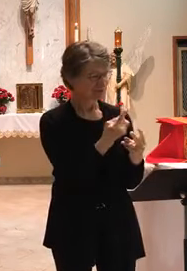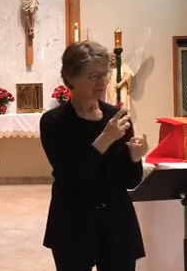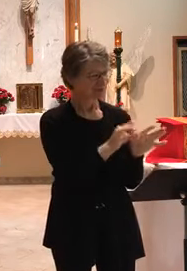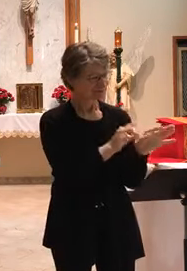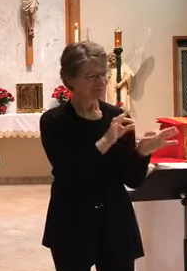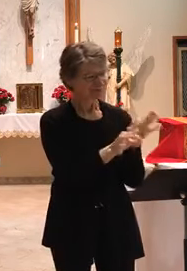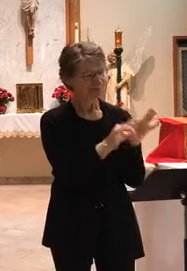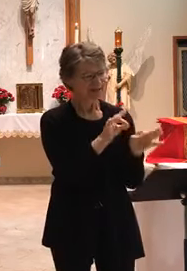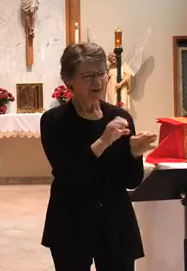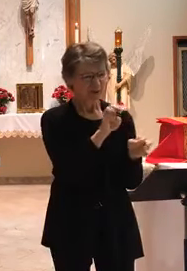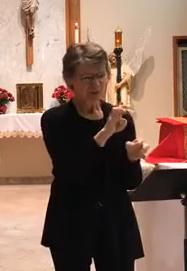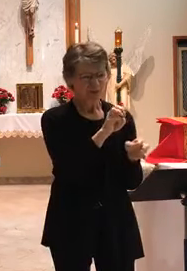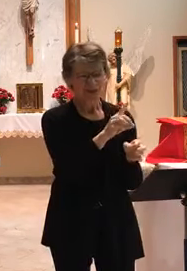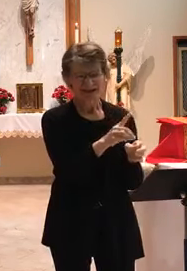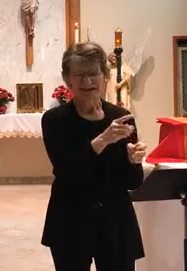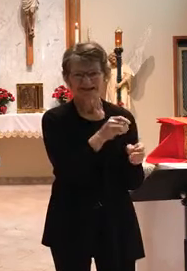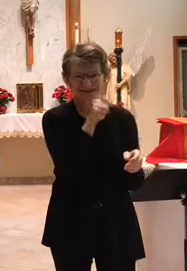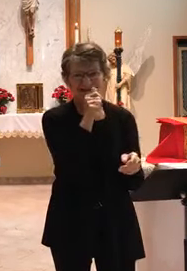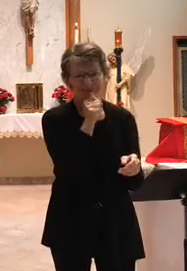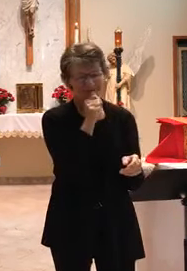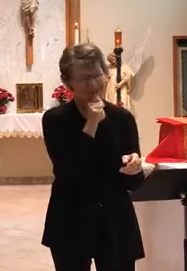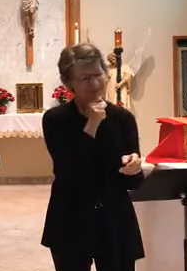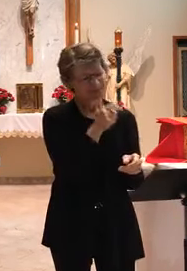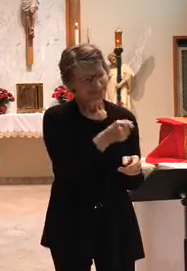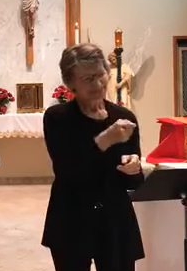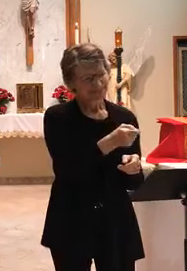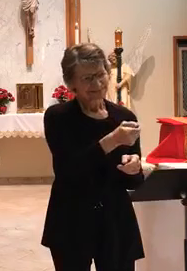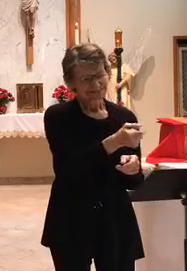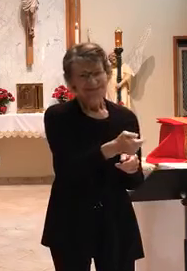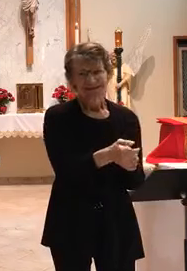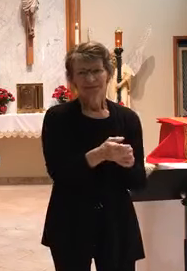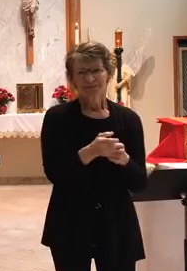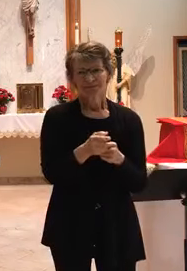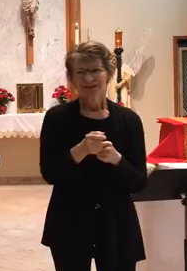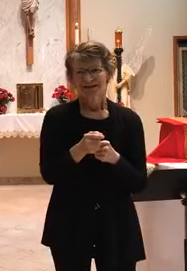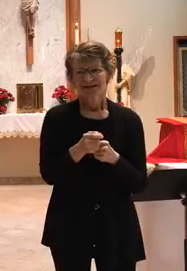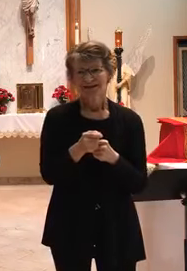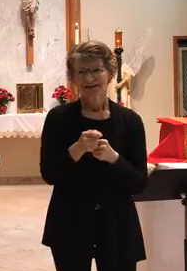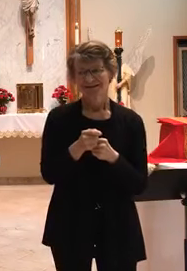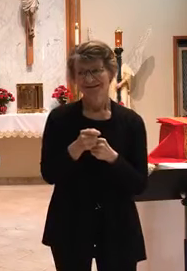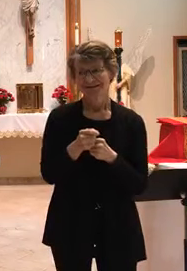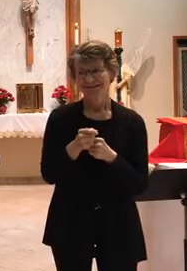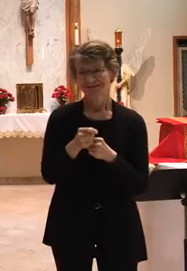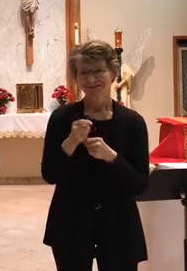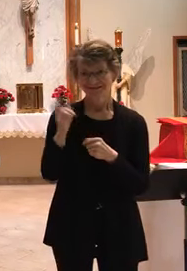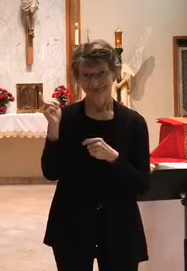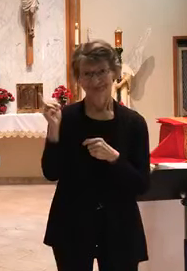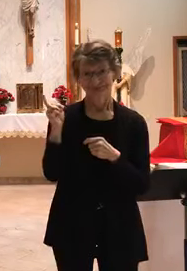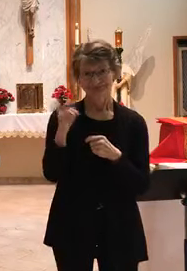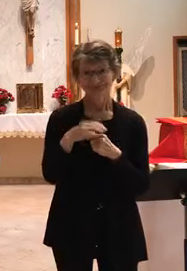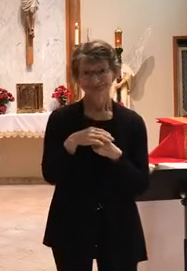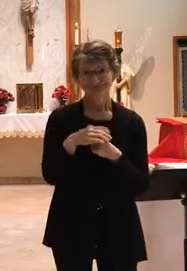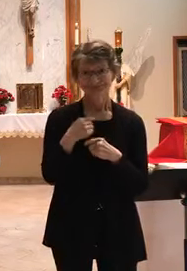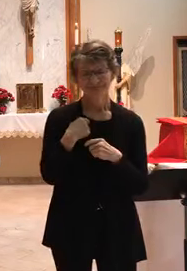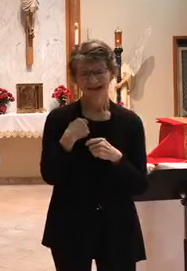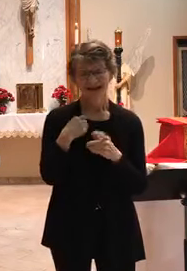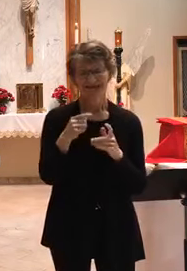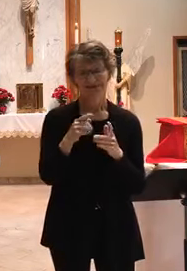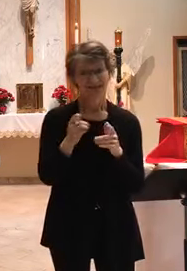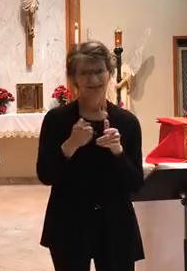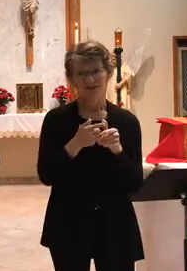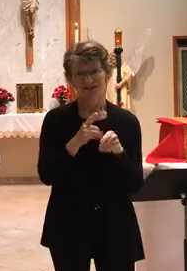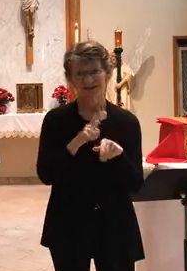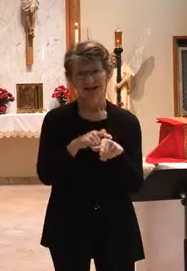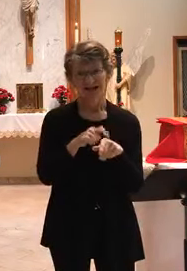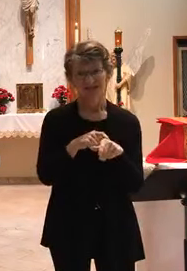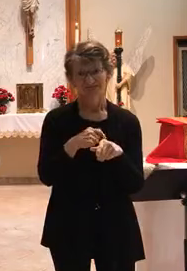made lots of friends, you don't have a shortage of people telling you how to garden. I